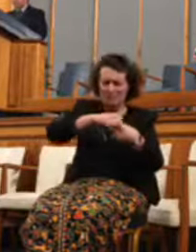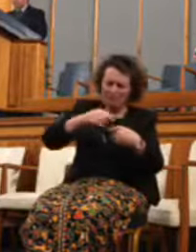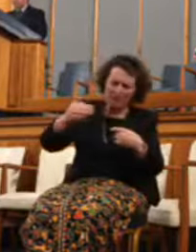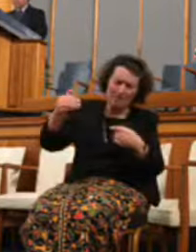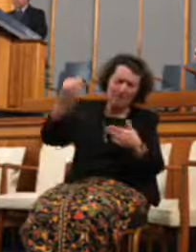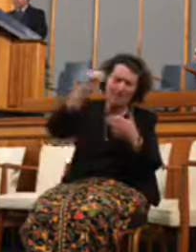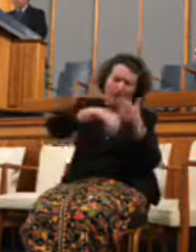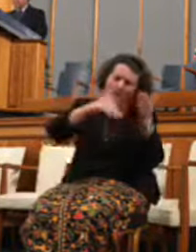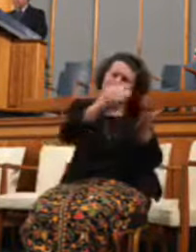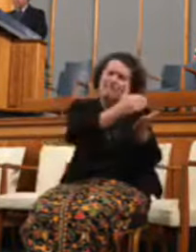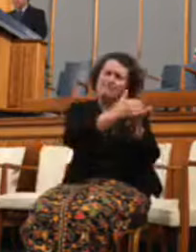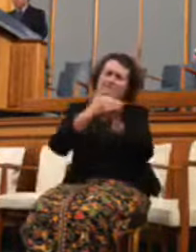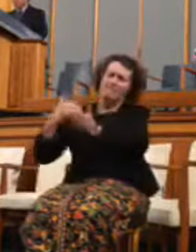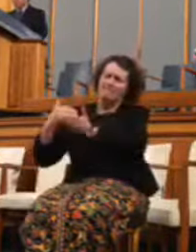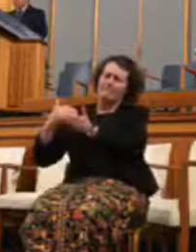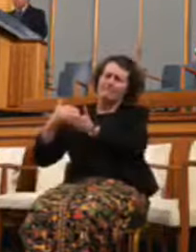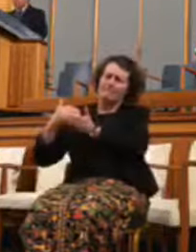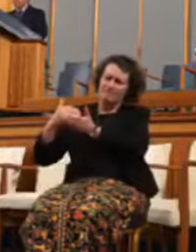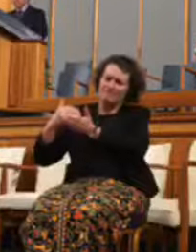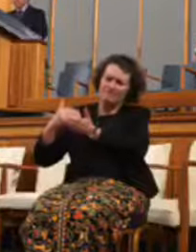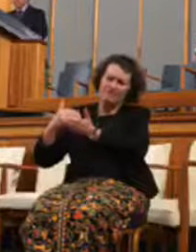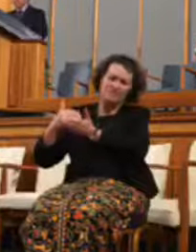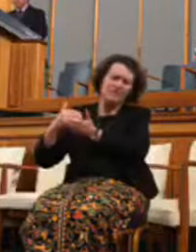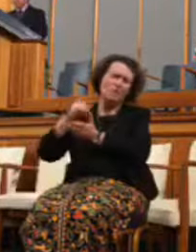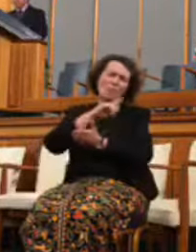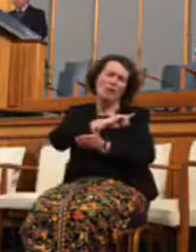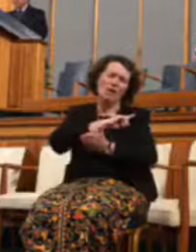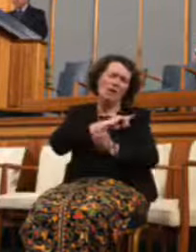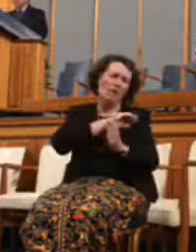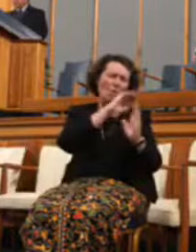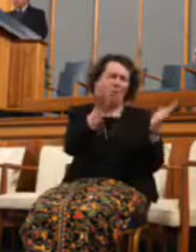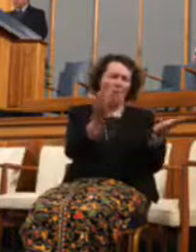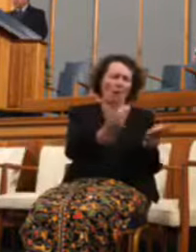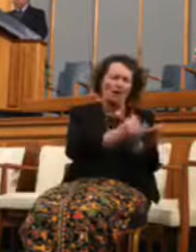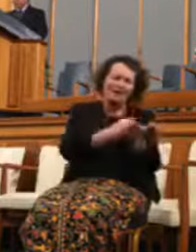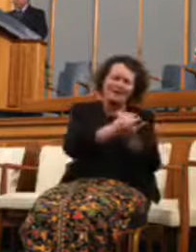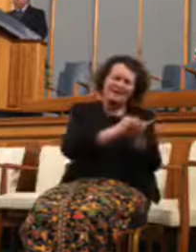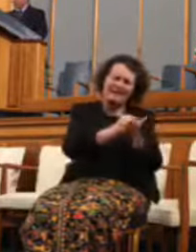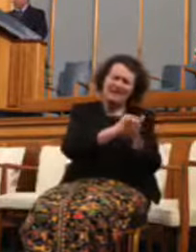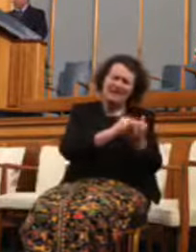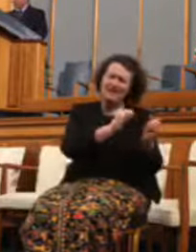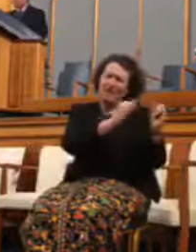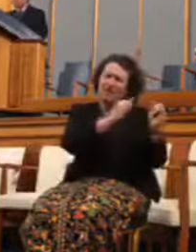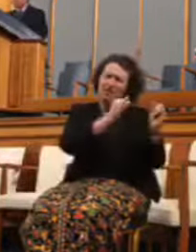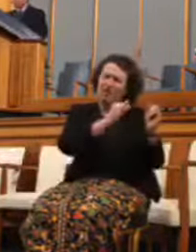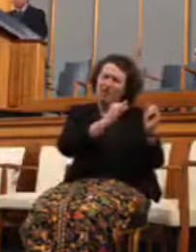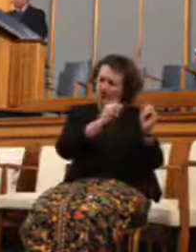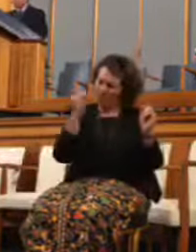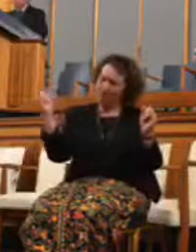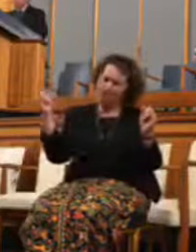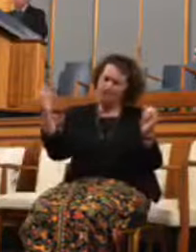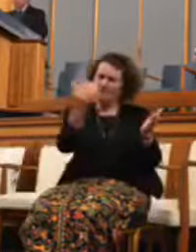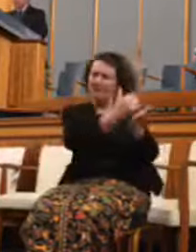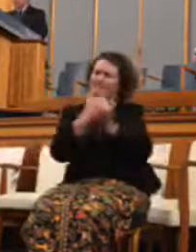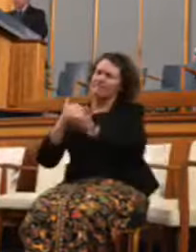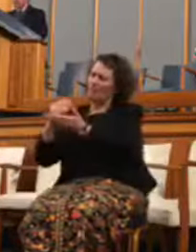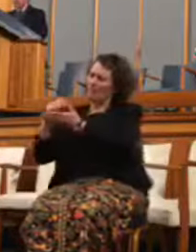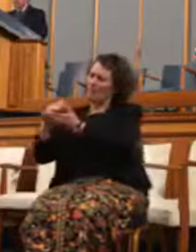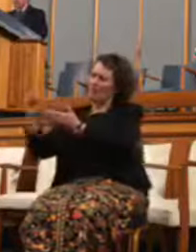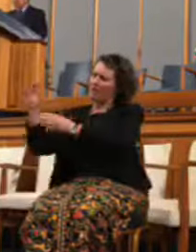evil world. Oh Lord, maybe we think this world is all what there is, but deep